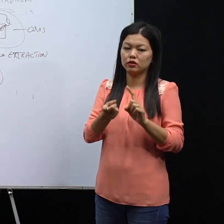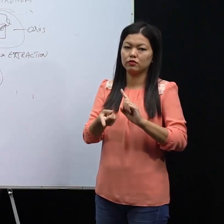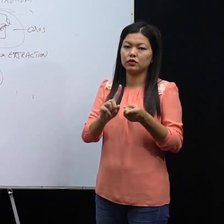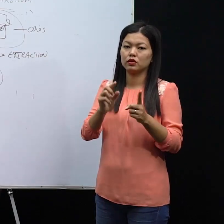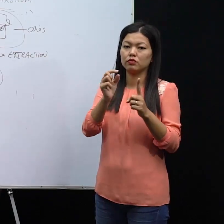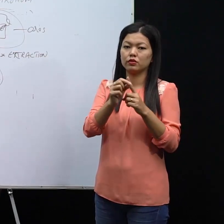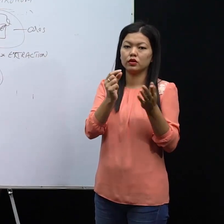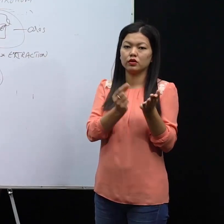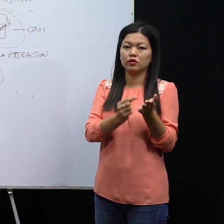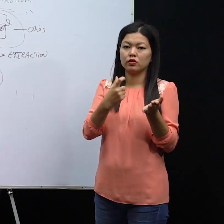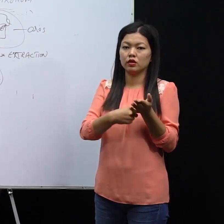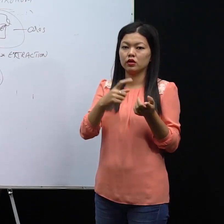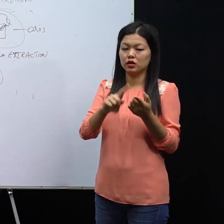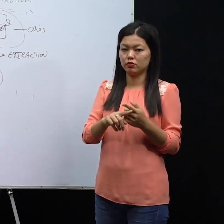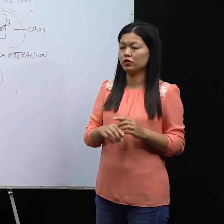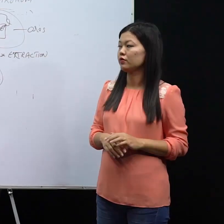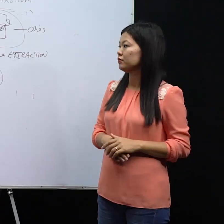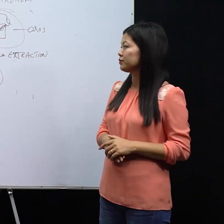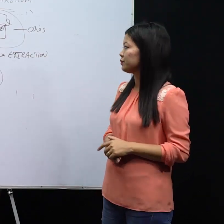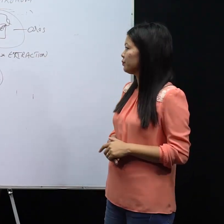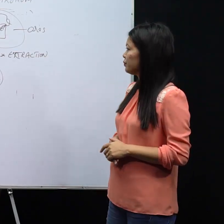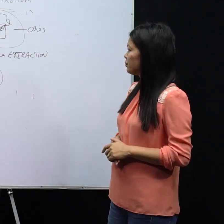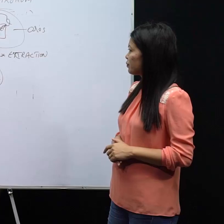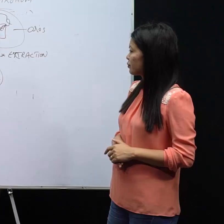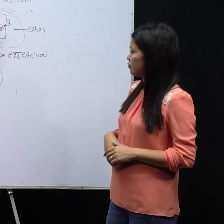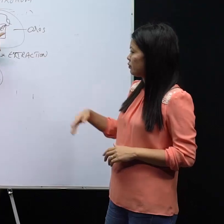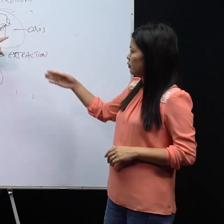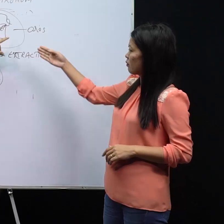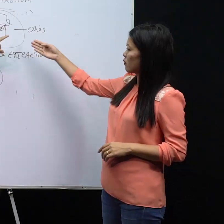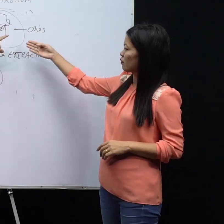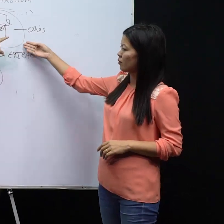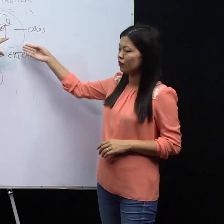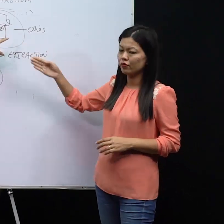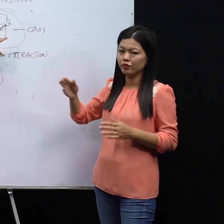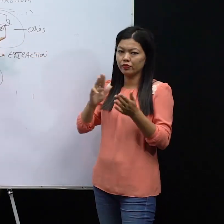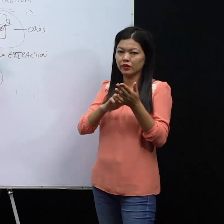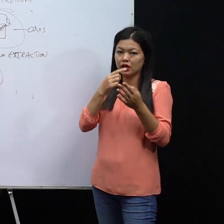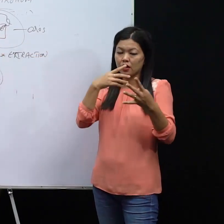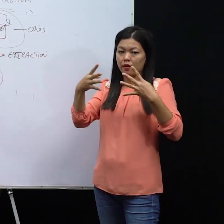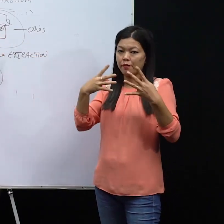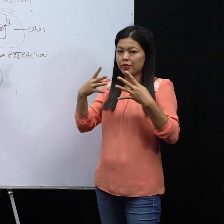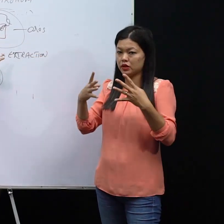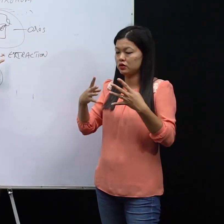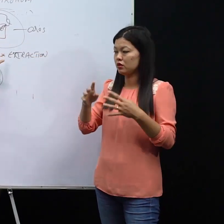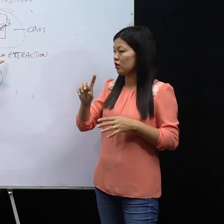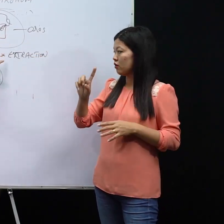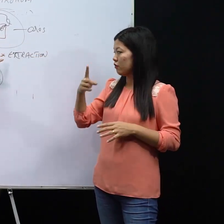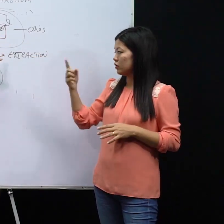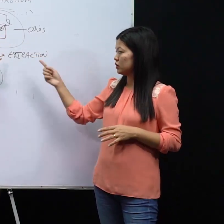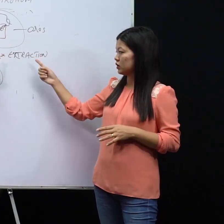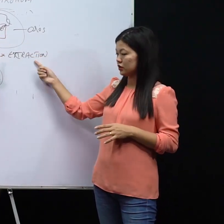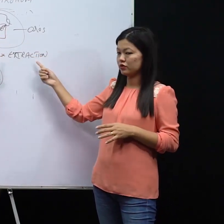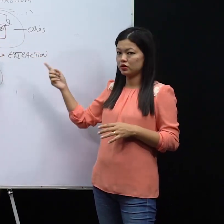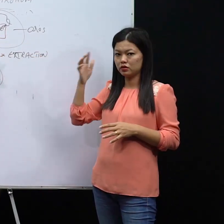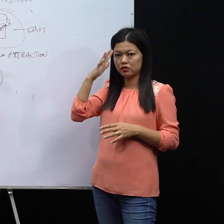finished product. Clear? So now this metal in its like ore form, it has to go this extraction